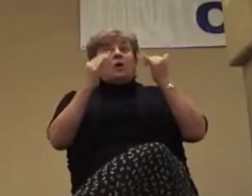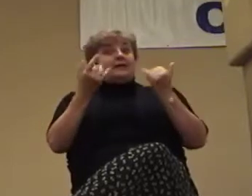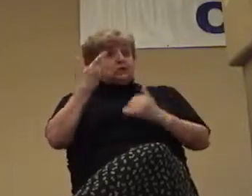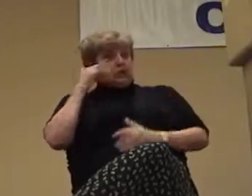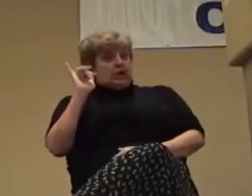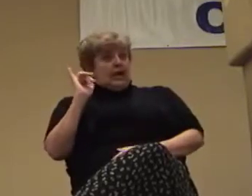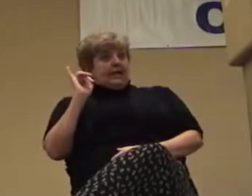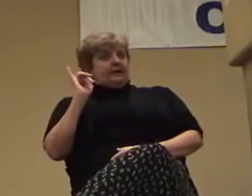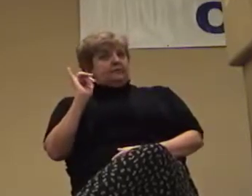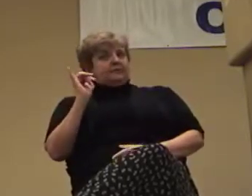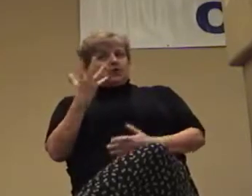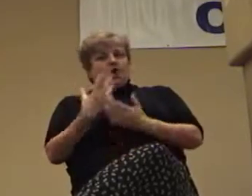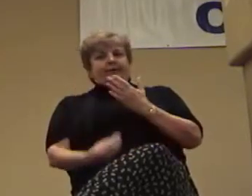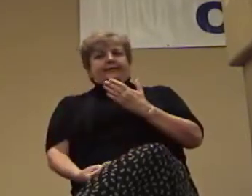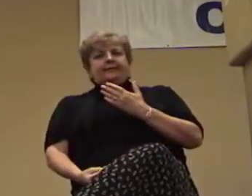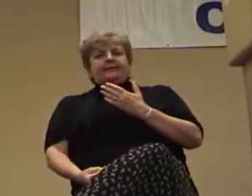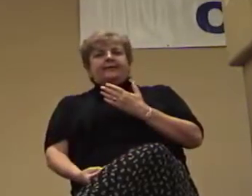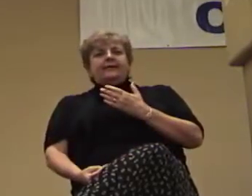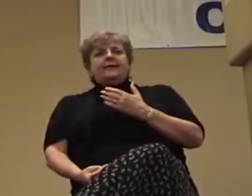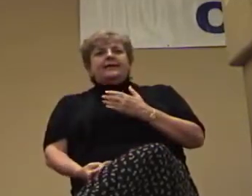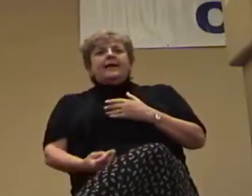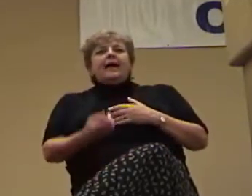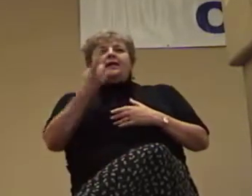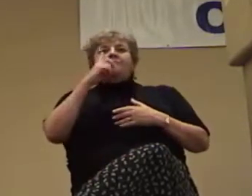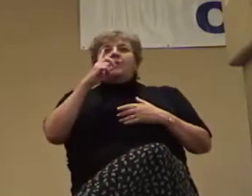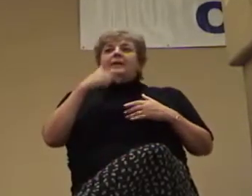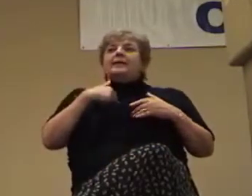for me to stay here, I have to become right sized.